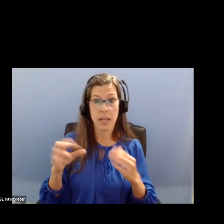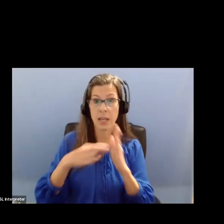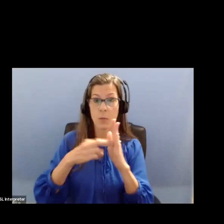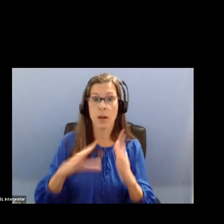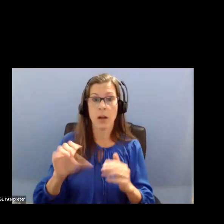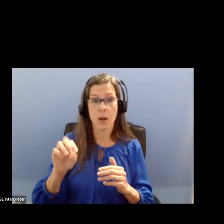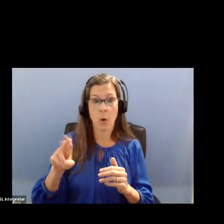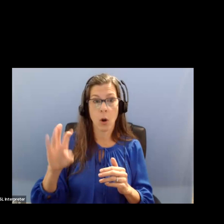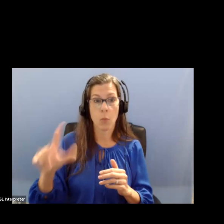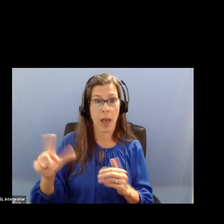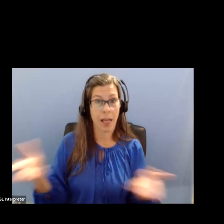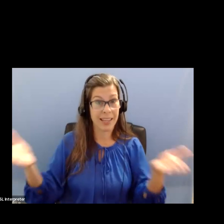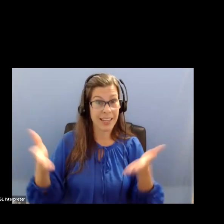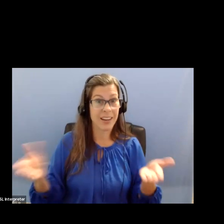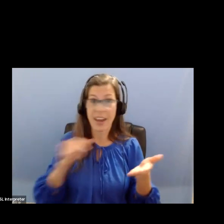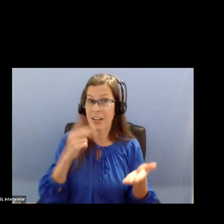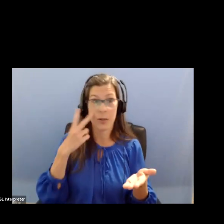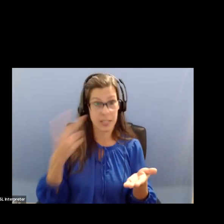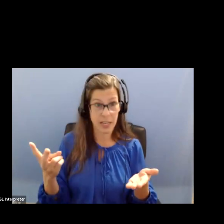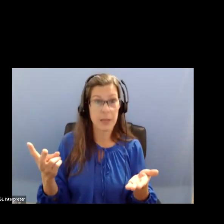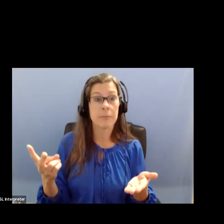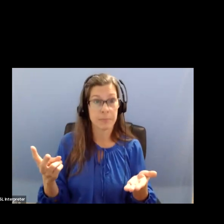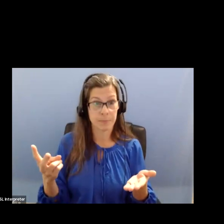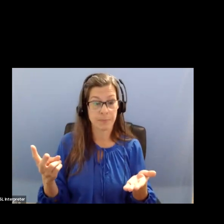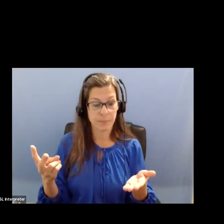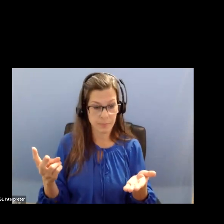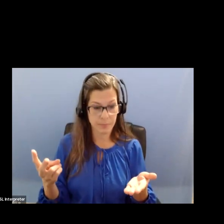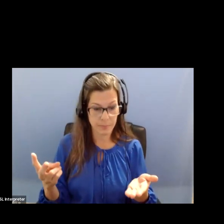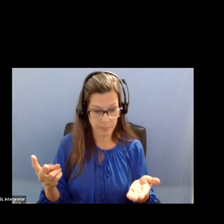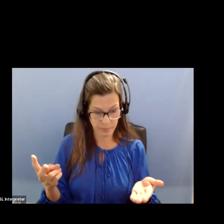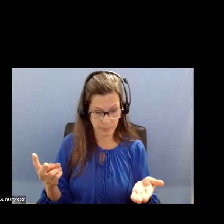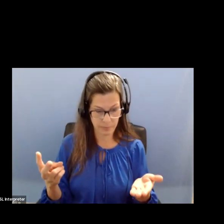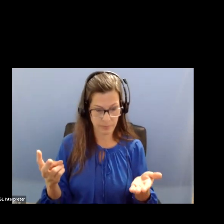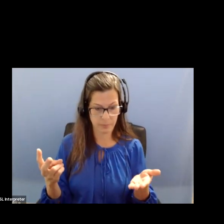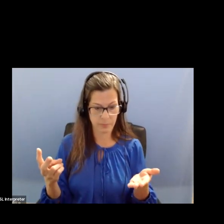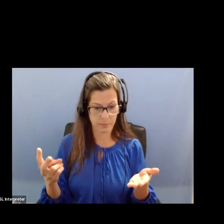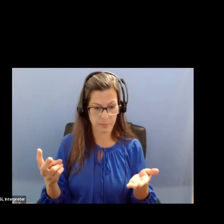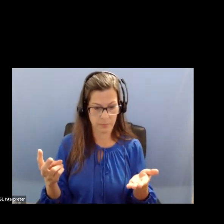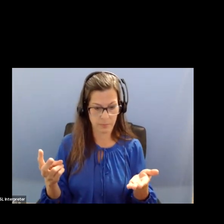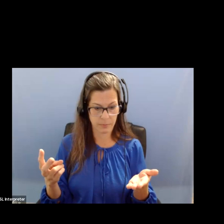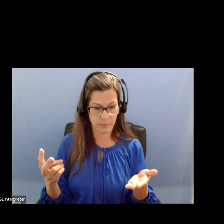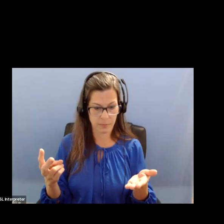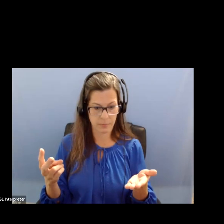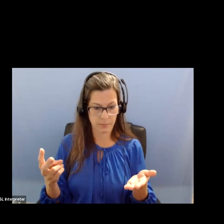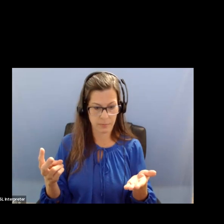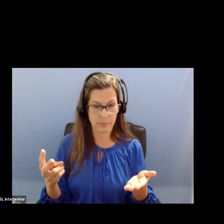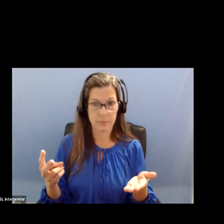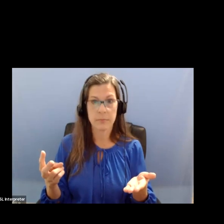She's another member of our steering committee. And then Megan, I saw you jump in. Do you want to introduce yourself, Megan